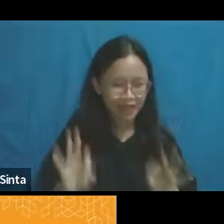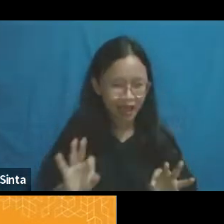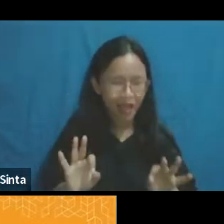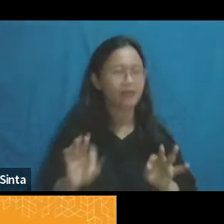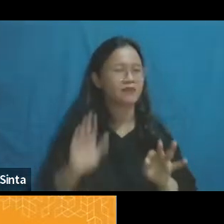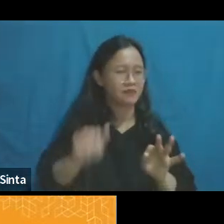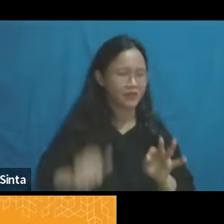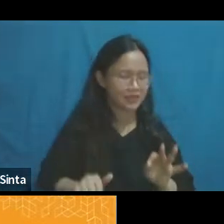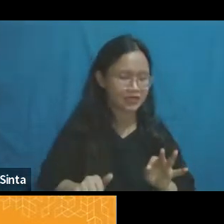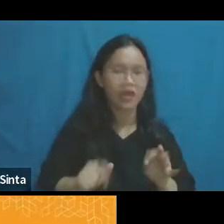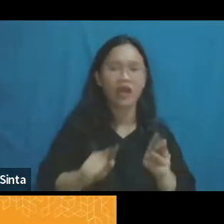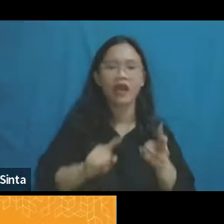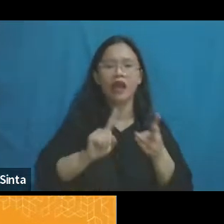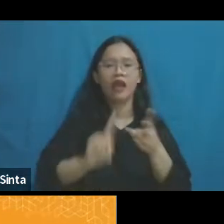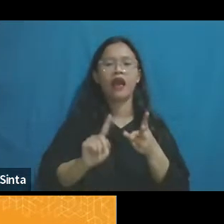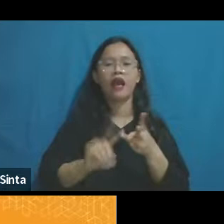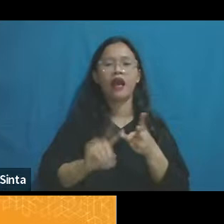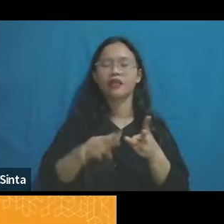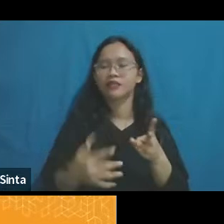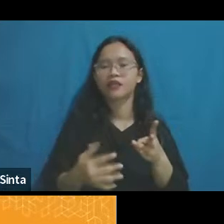young generation that cannot